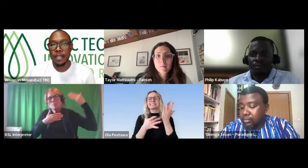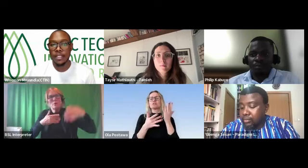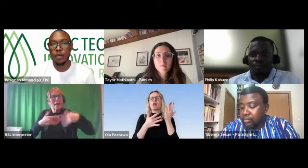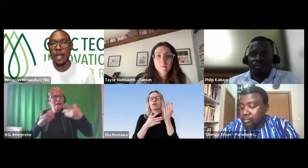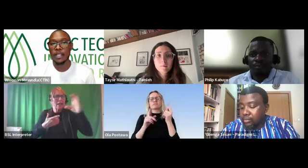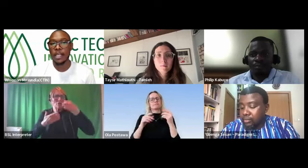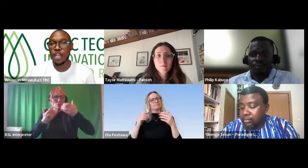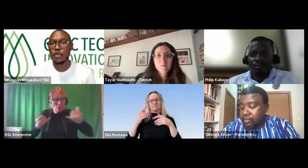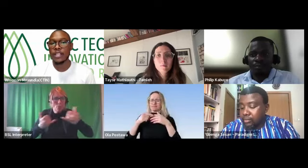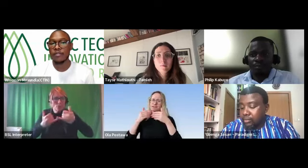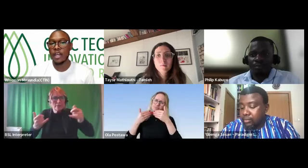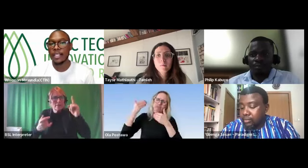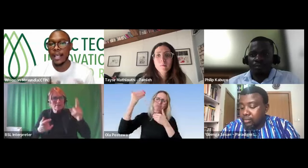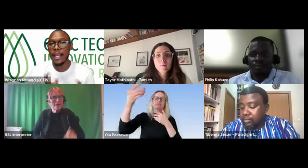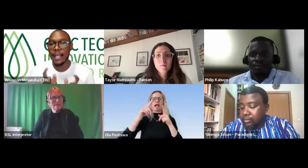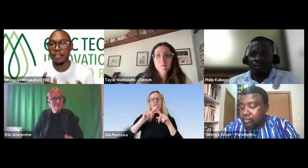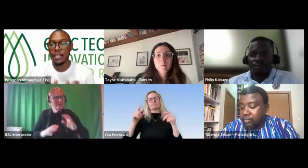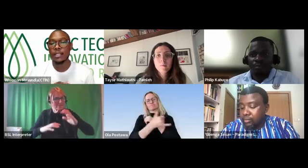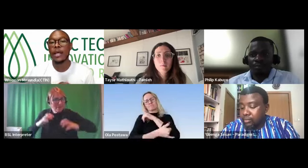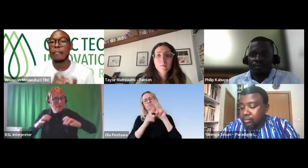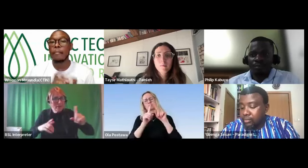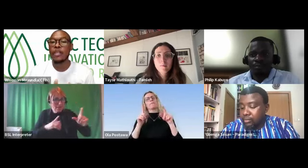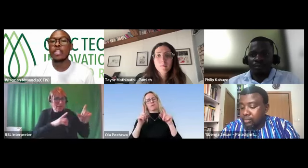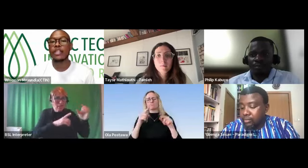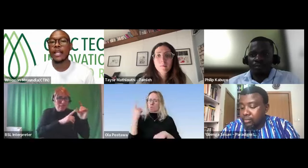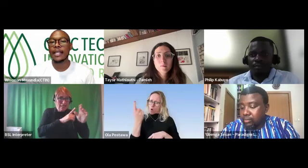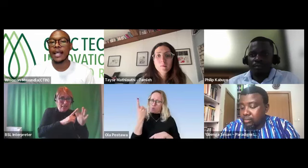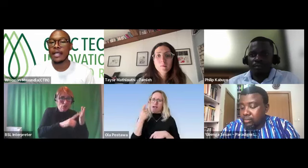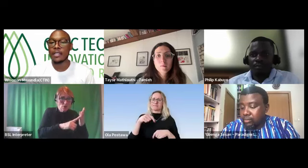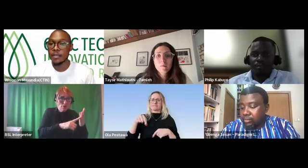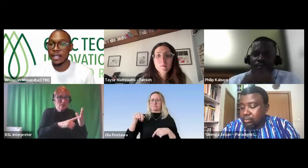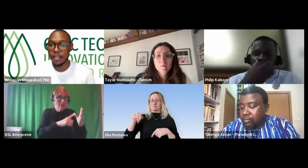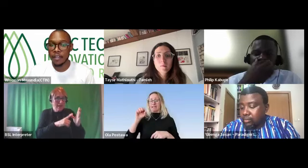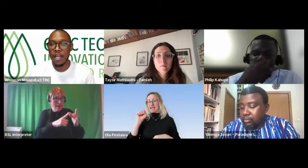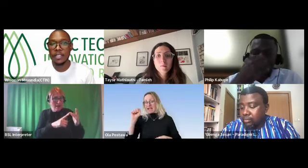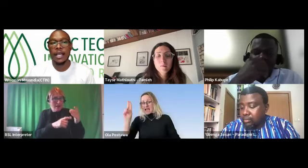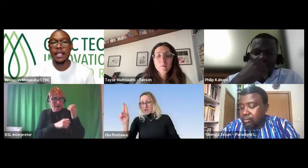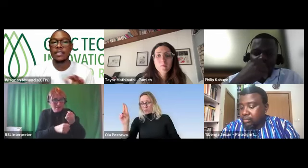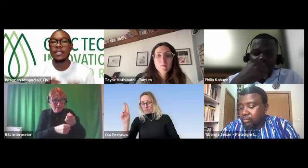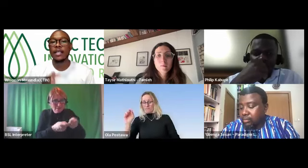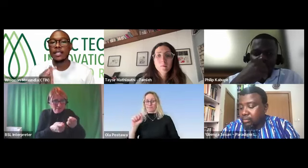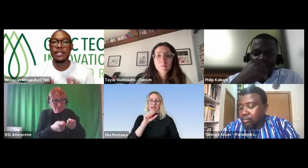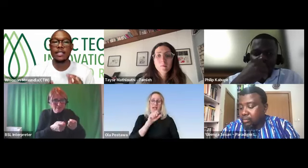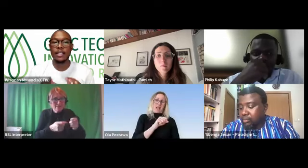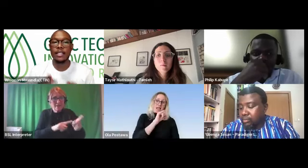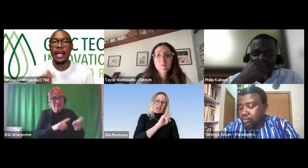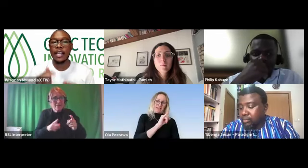remains fragmented. While the EU is advancing AI governance, many regions lack similar safeguards.